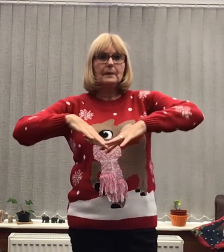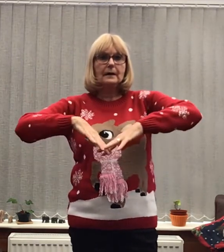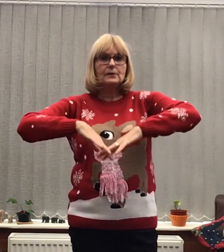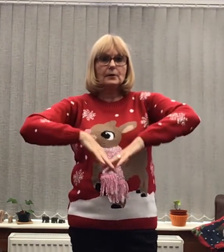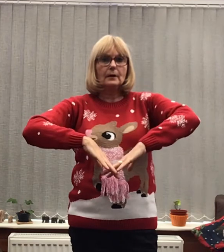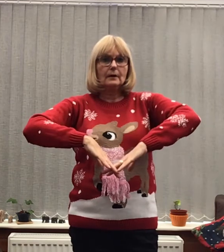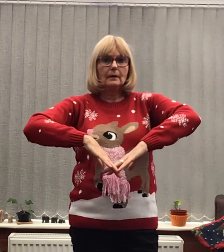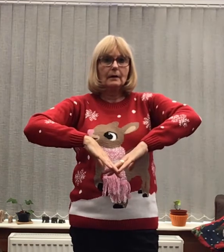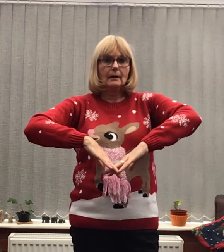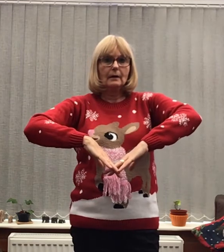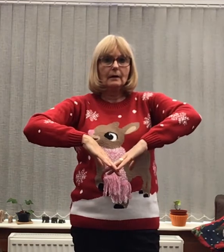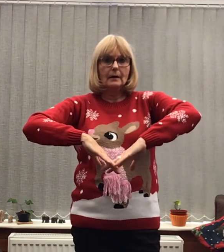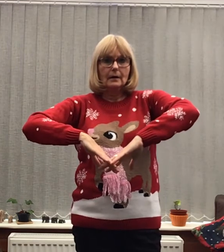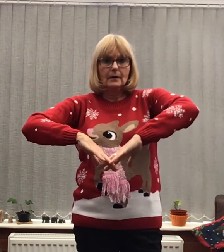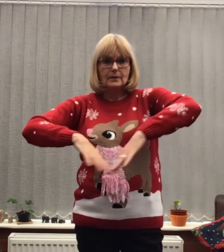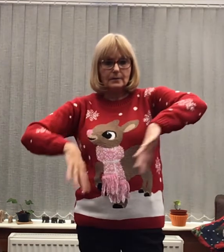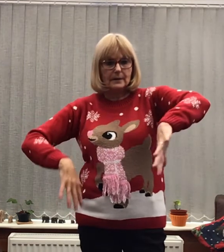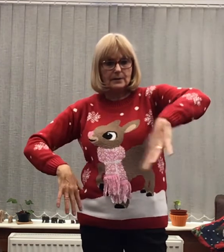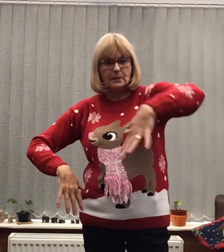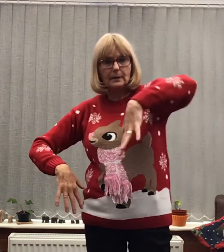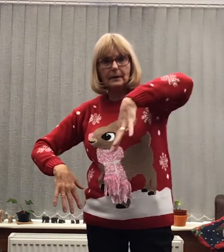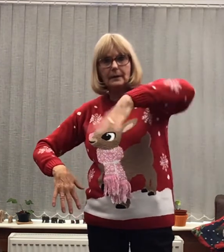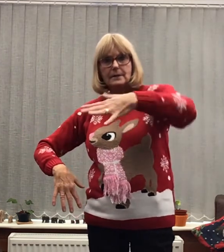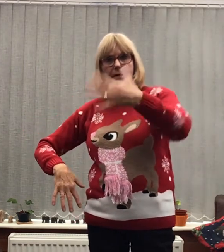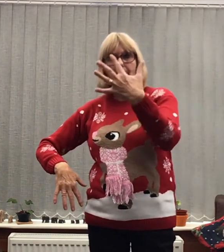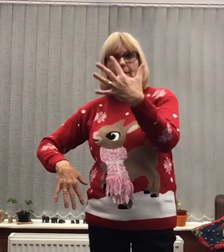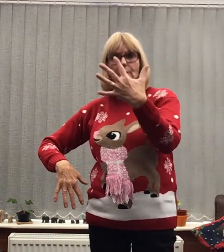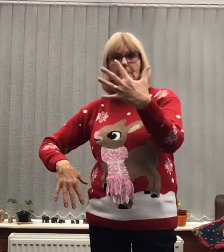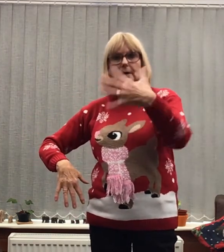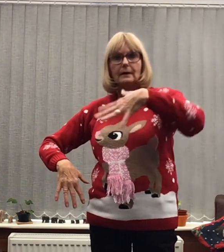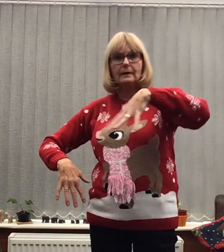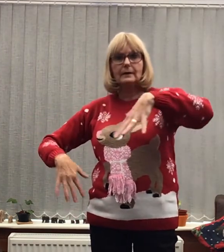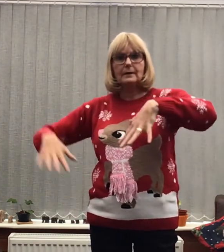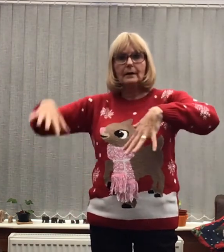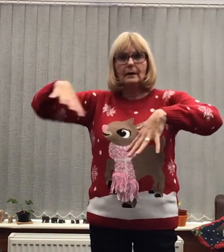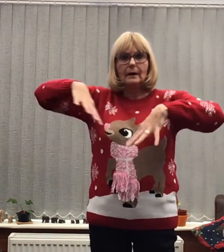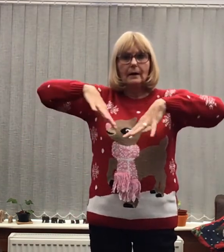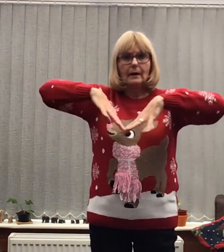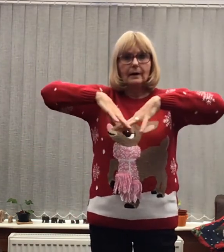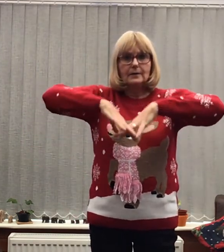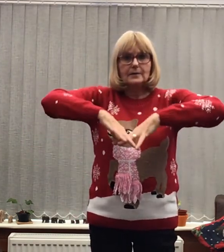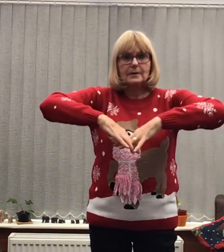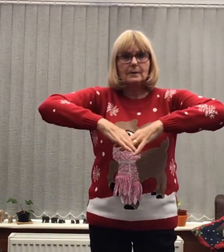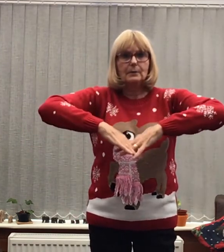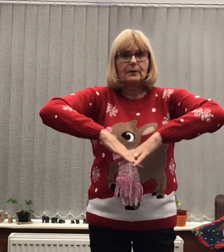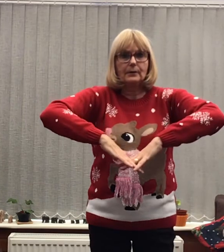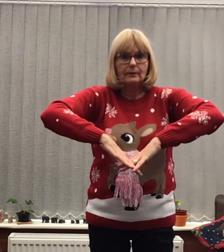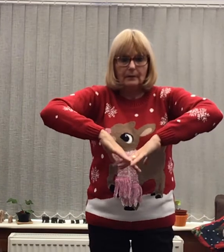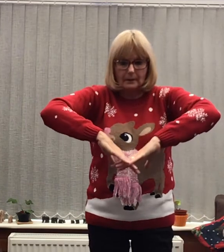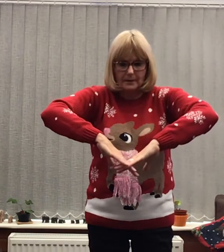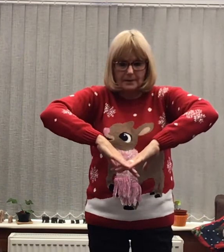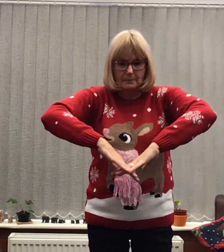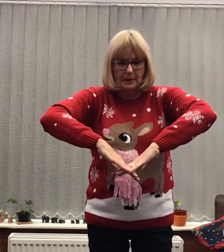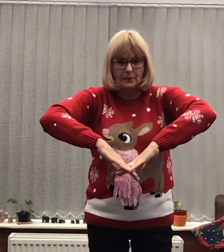manger So that's quite easy Open your hand And slip it through And that's the manger